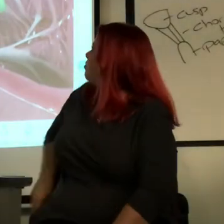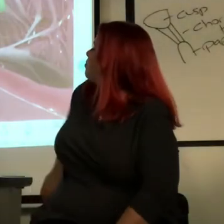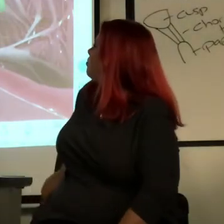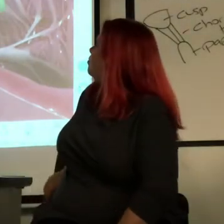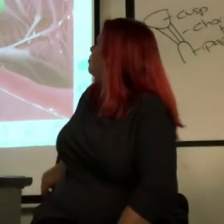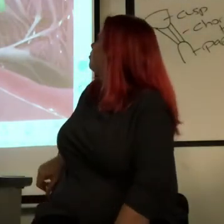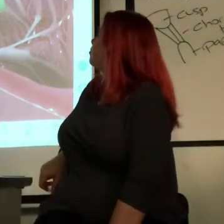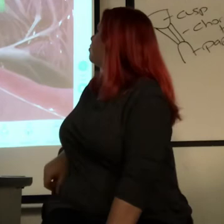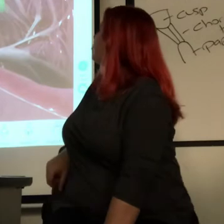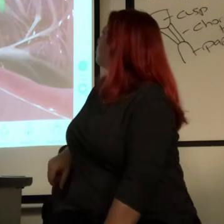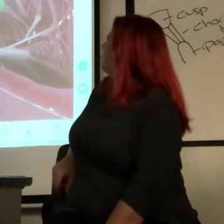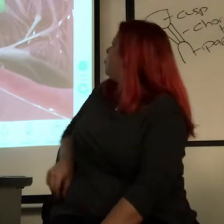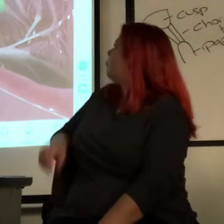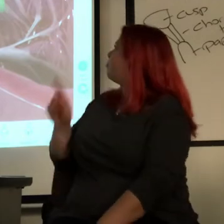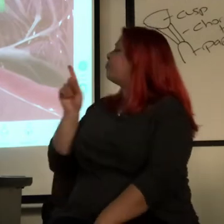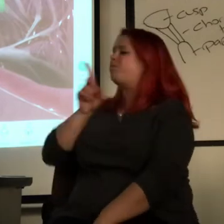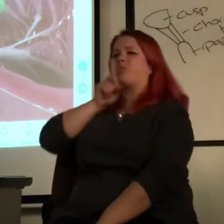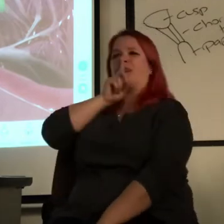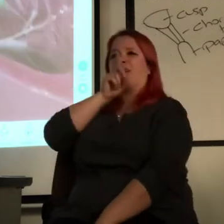the right ventricle. It's not a